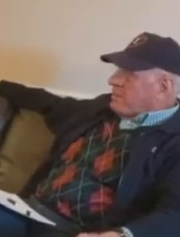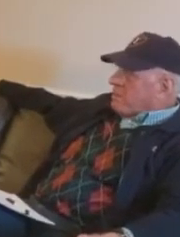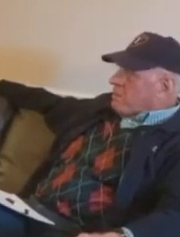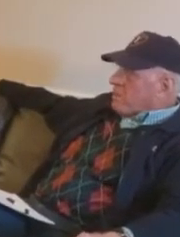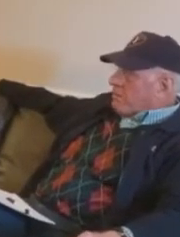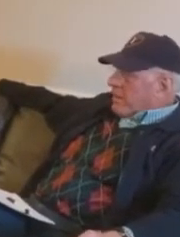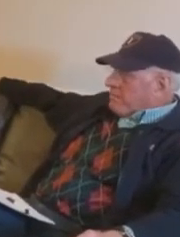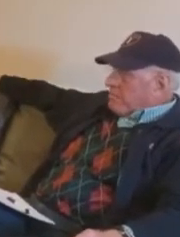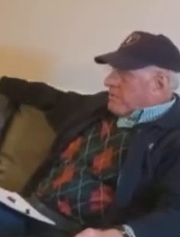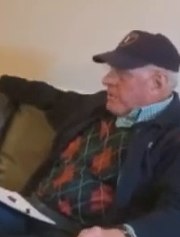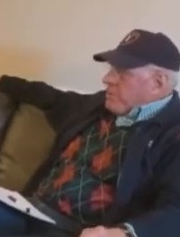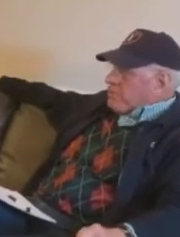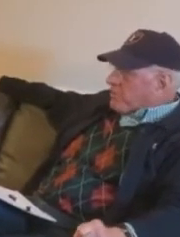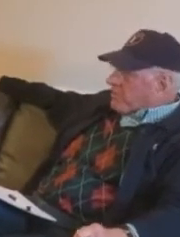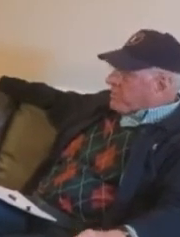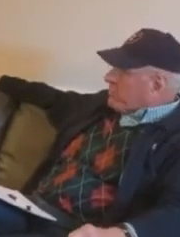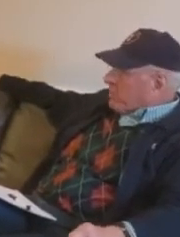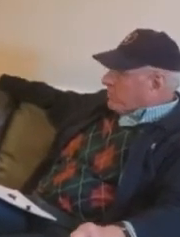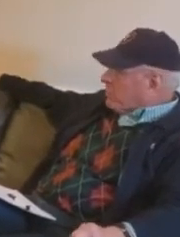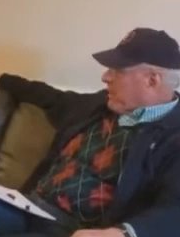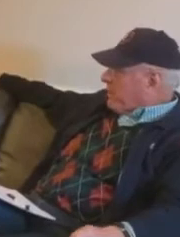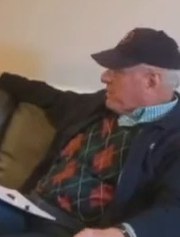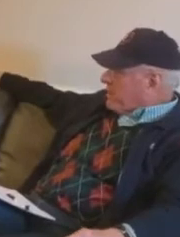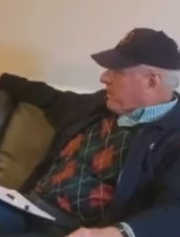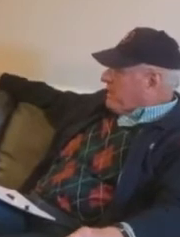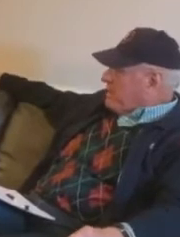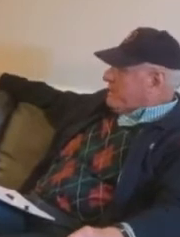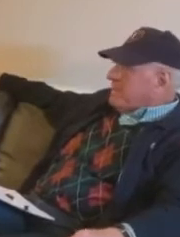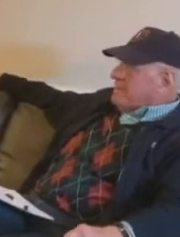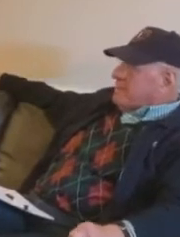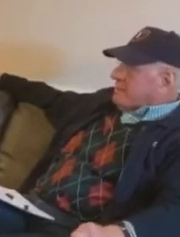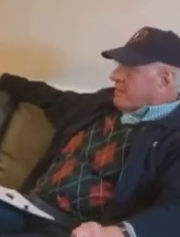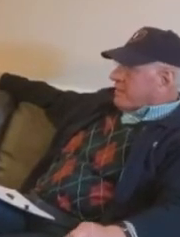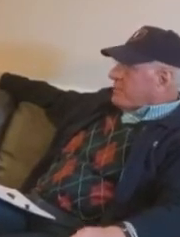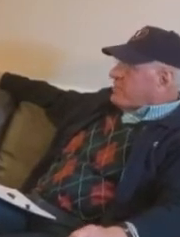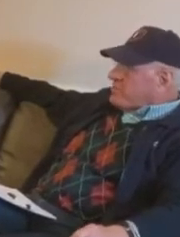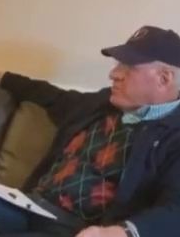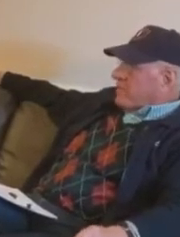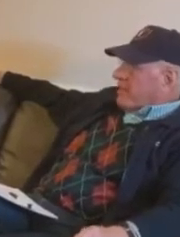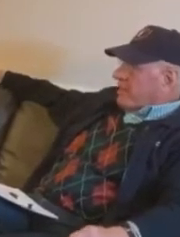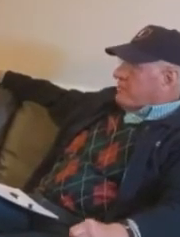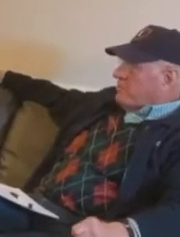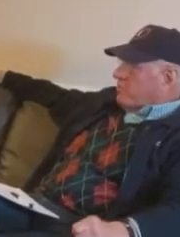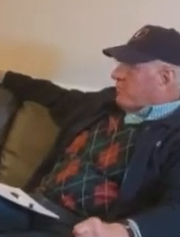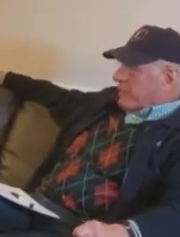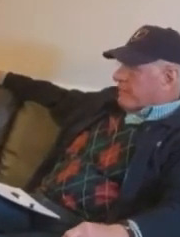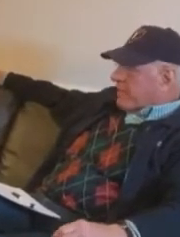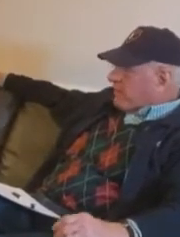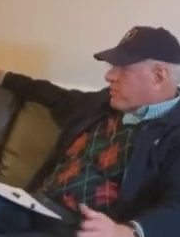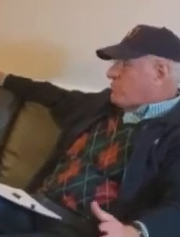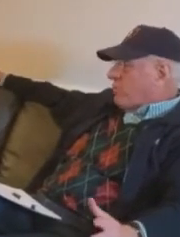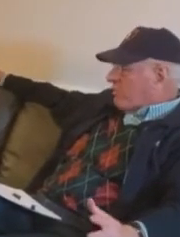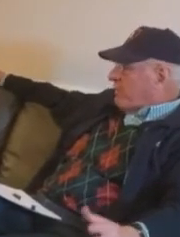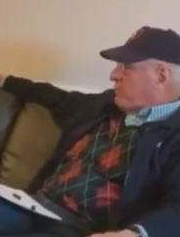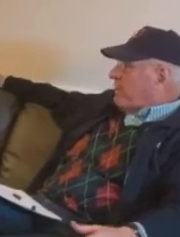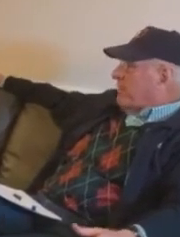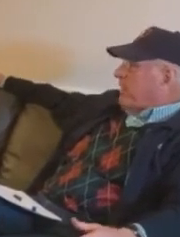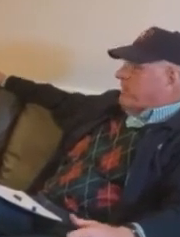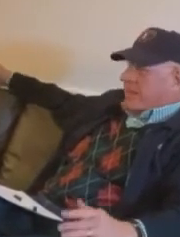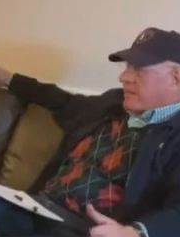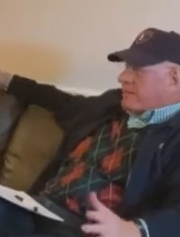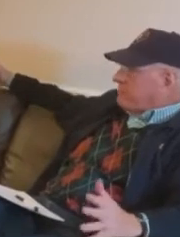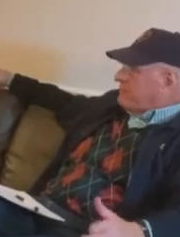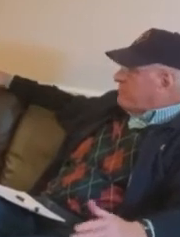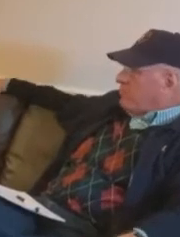today? Well, my faith journey really started when I married Dougie in 1968, because her family had a very strong